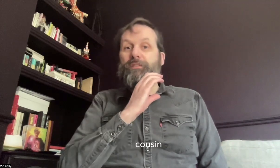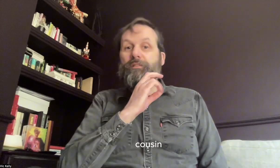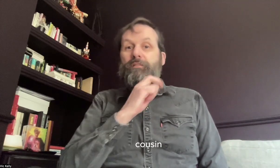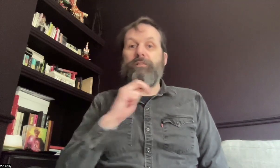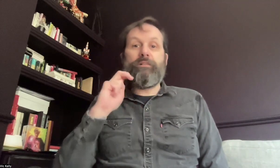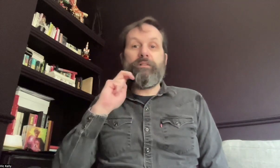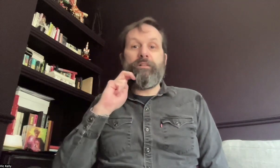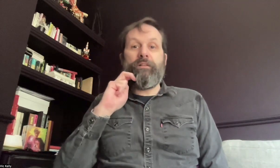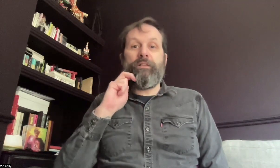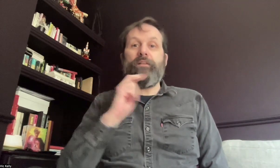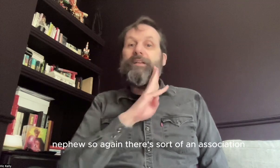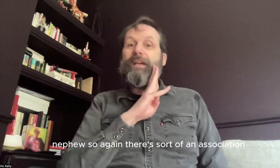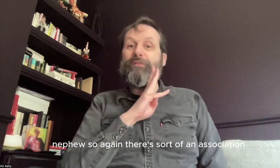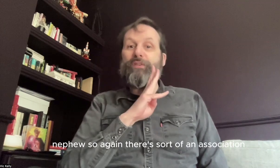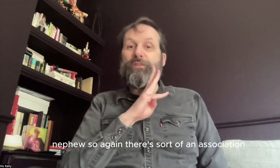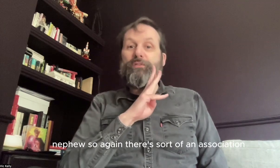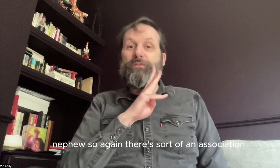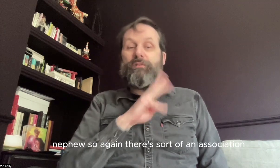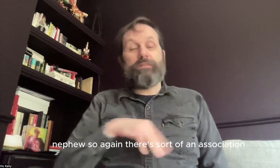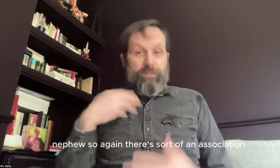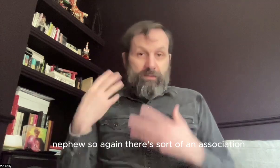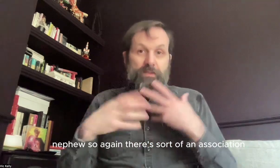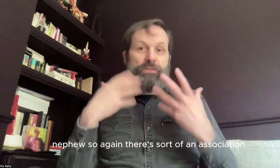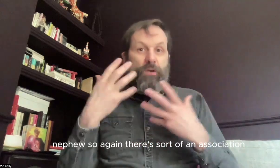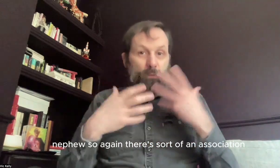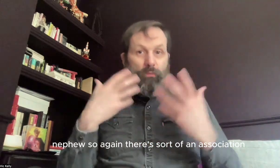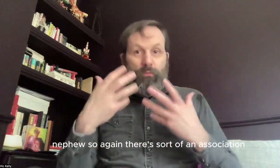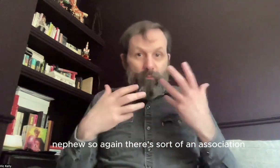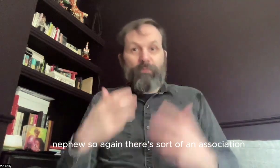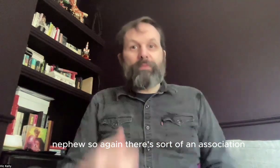cousin, nephew.